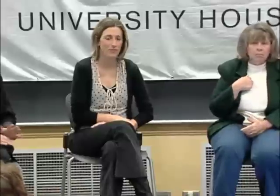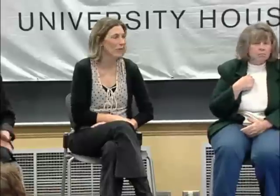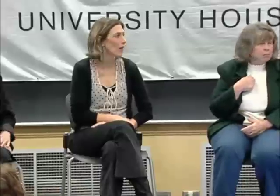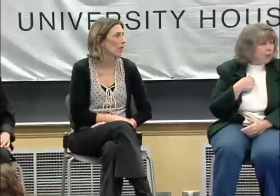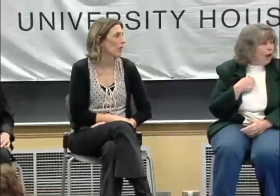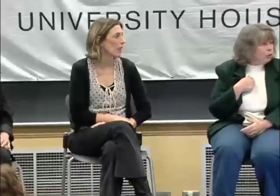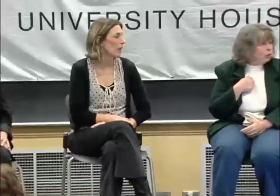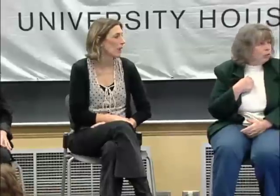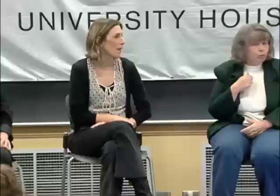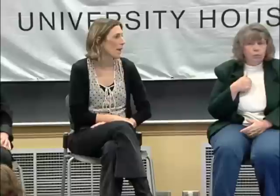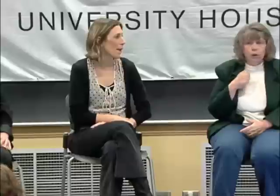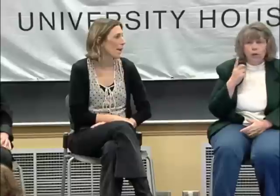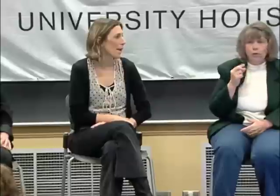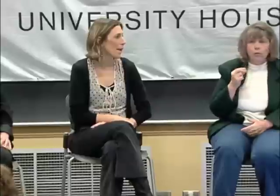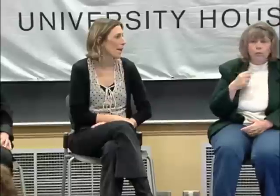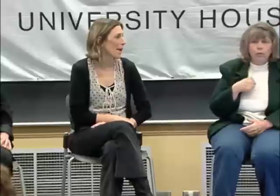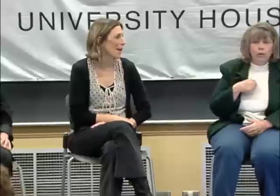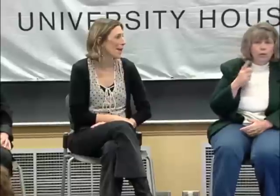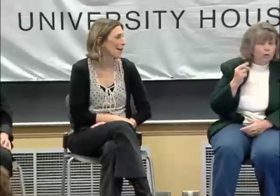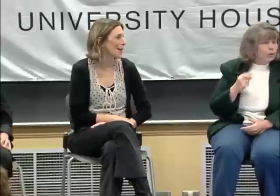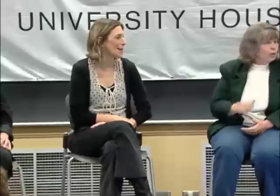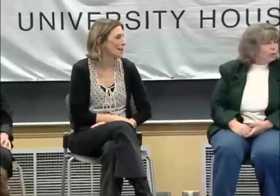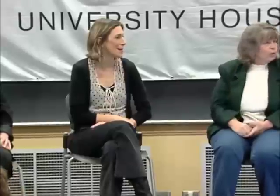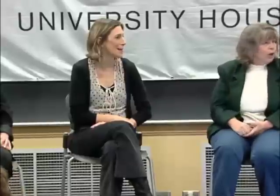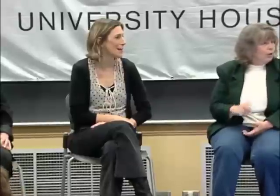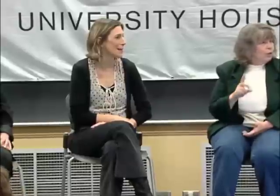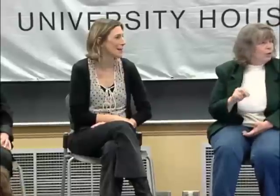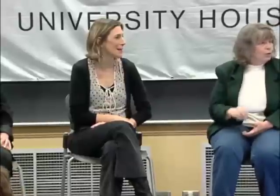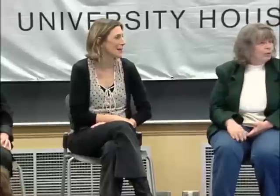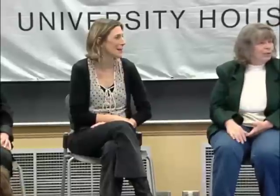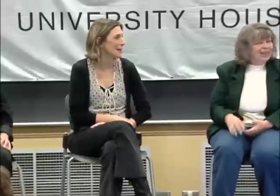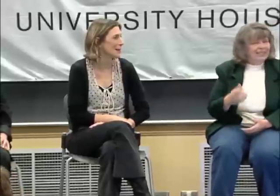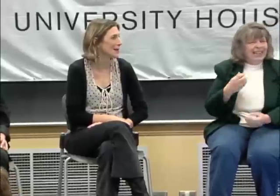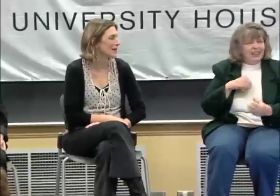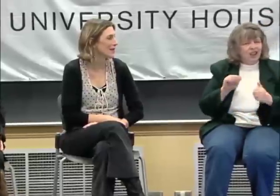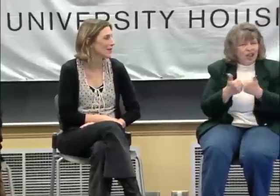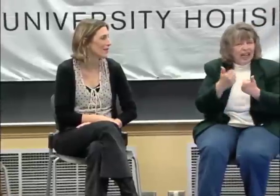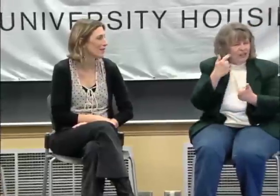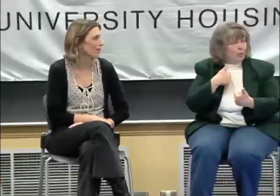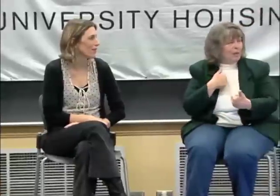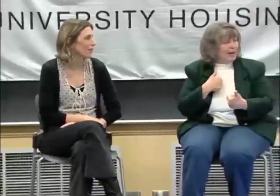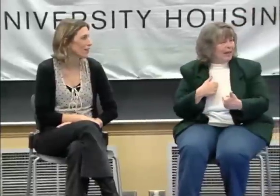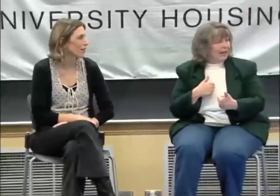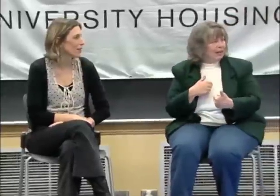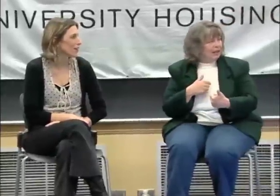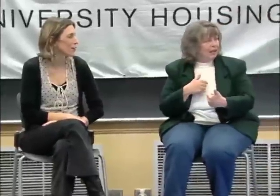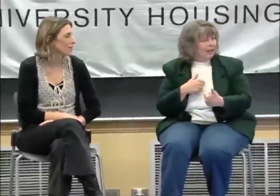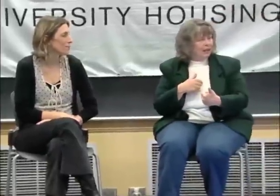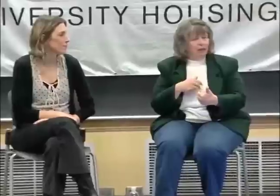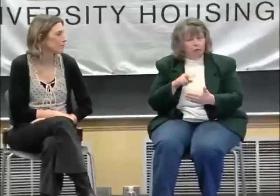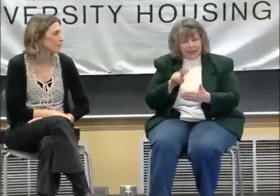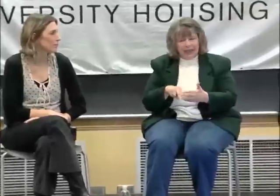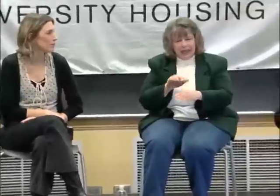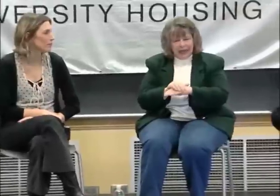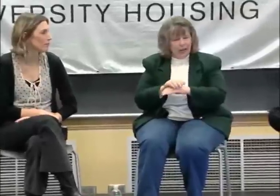Linda's saying yes. I do. Linda says yes, I do. It's a challenge for me,